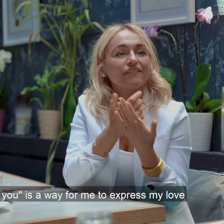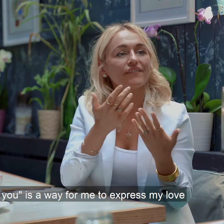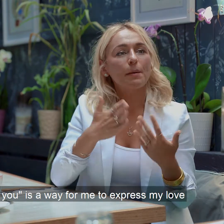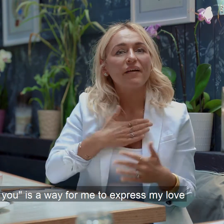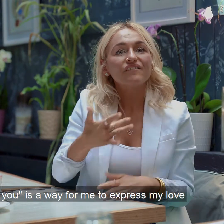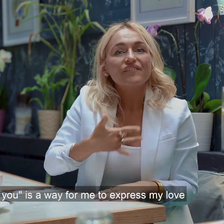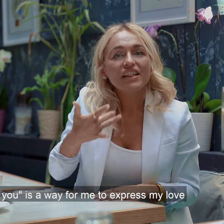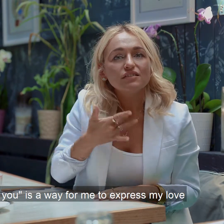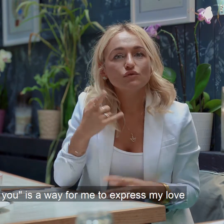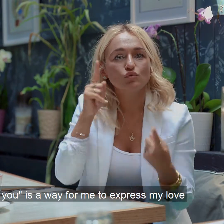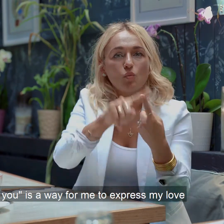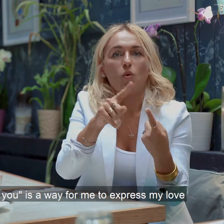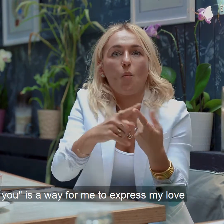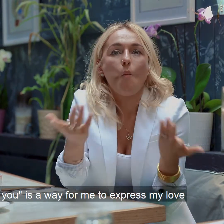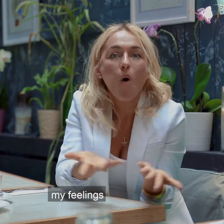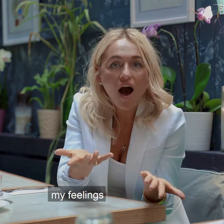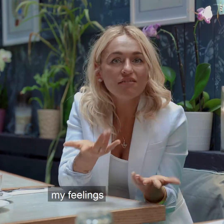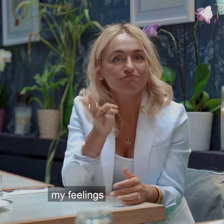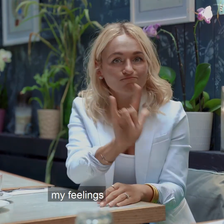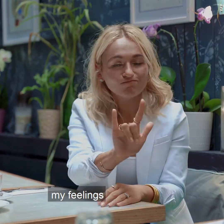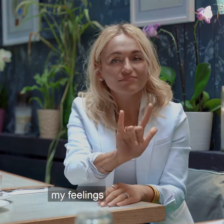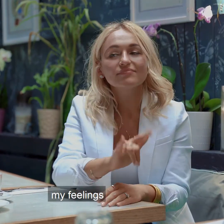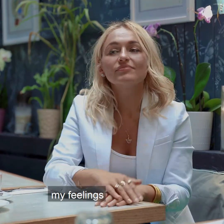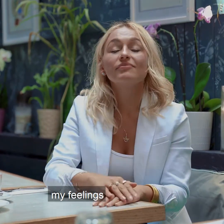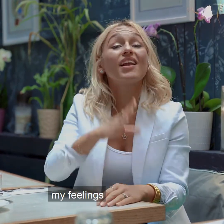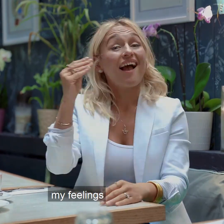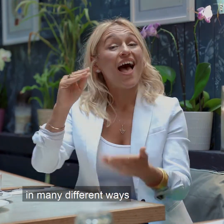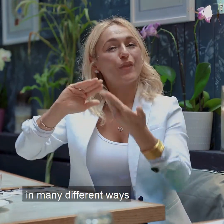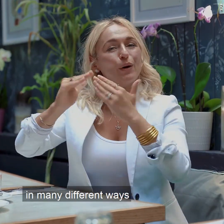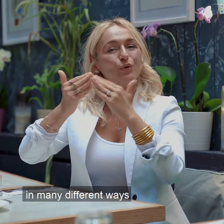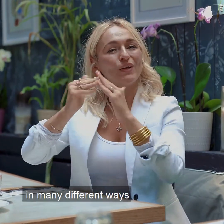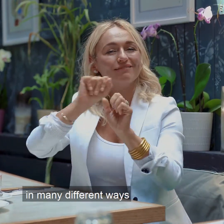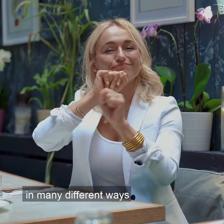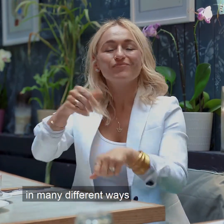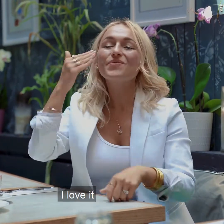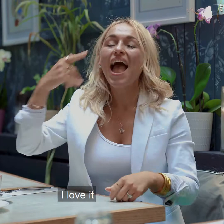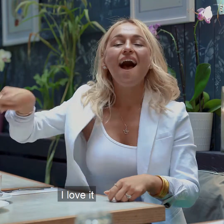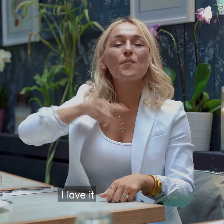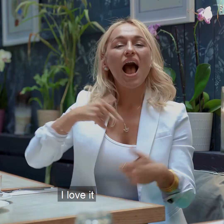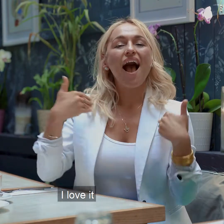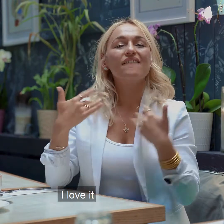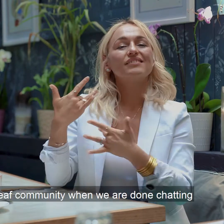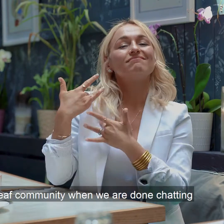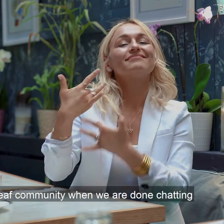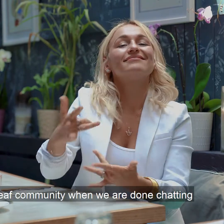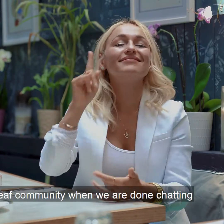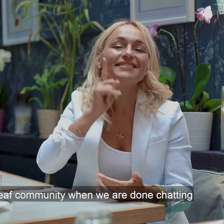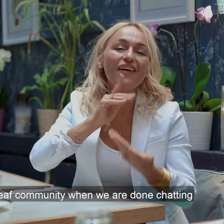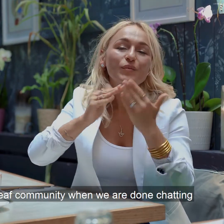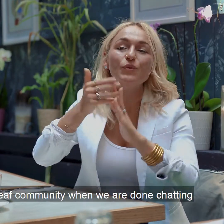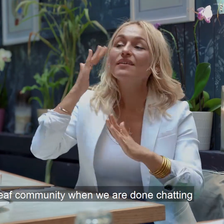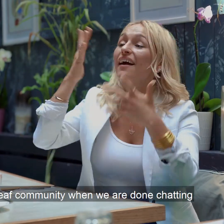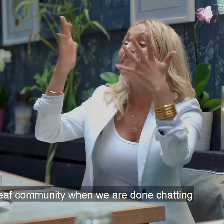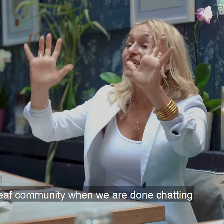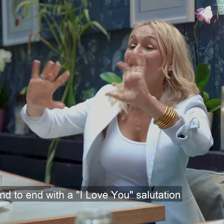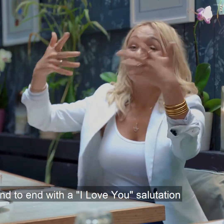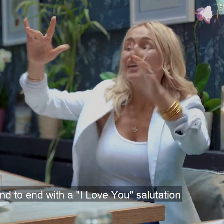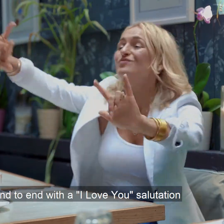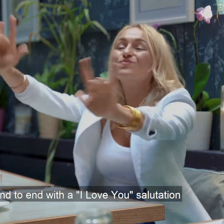express my love, my feelings, in many different ways. I love it when in the community we're done chatting, we all